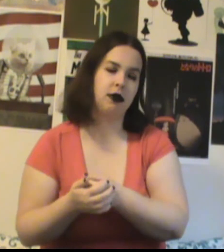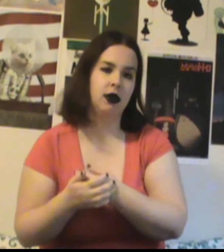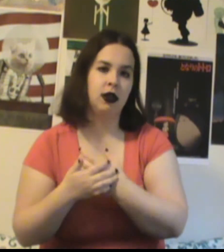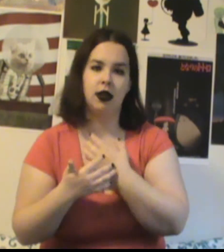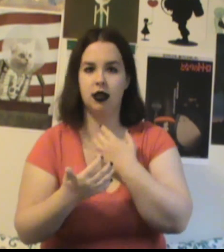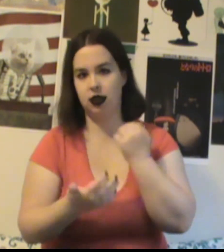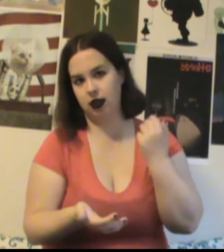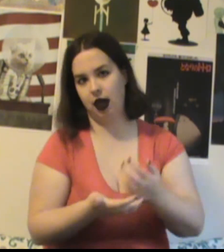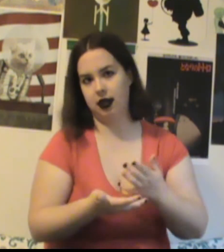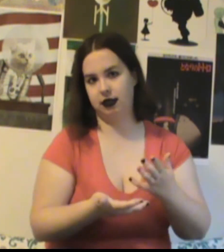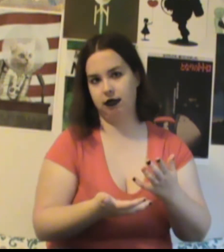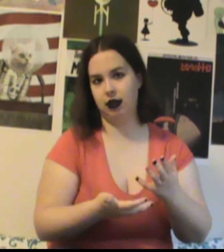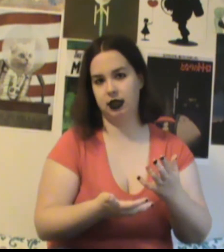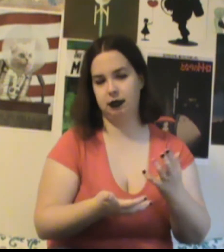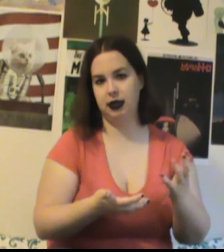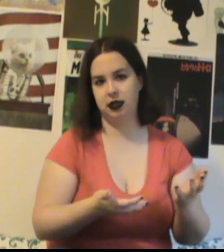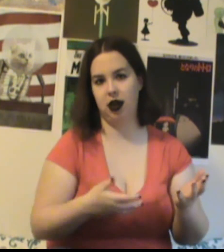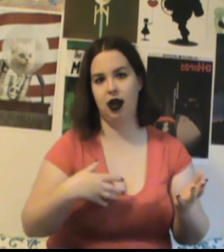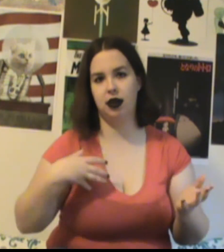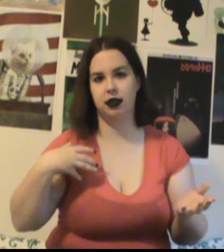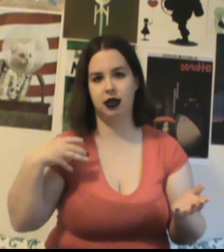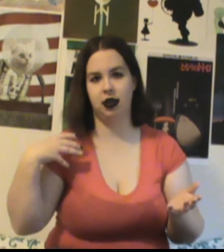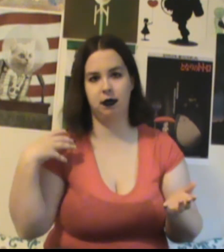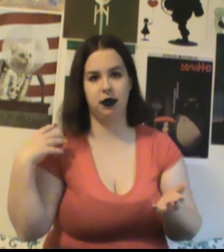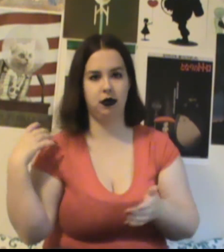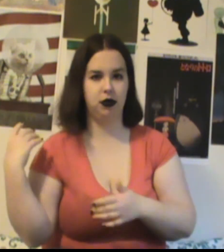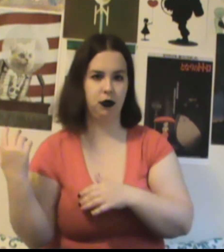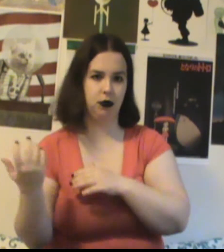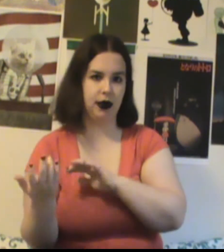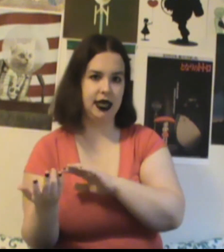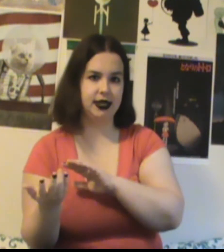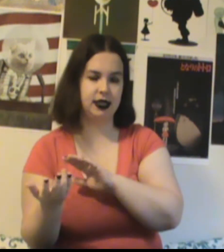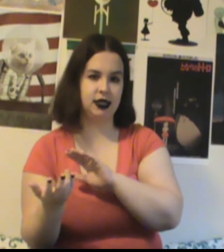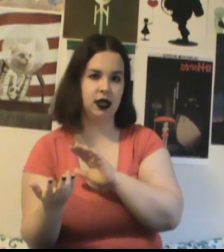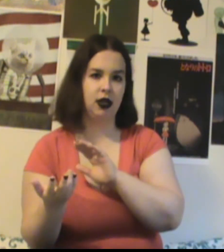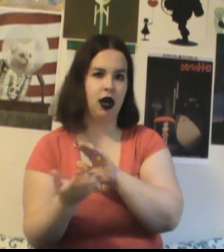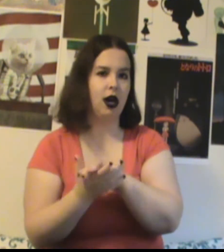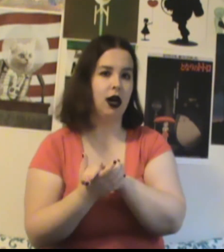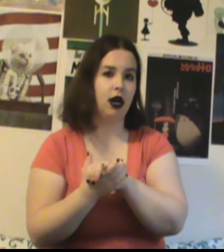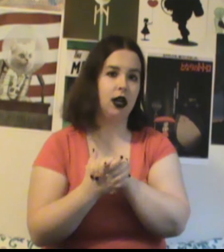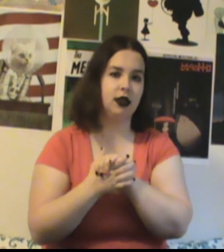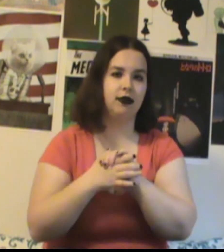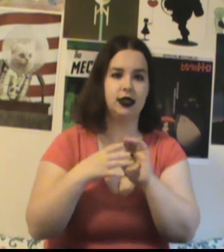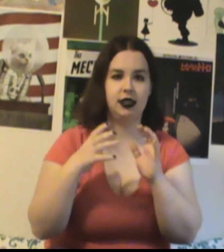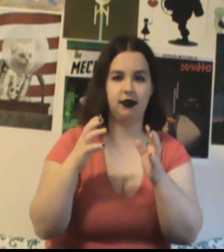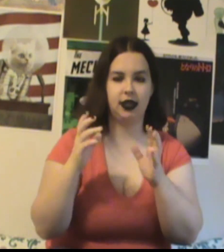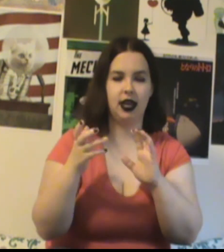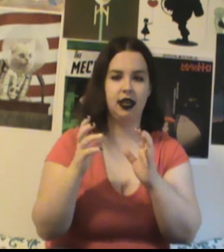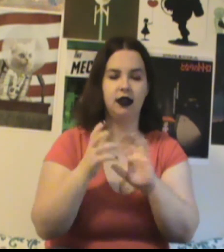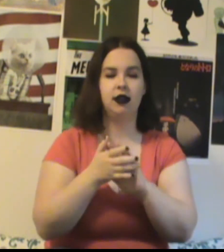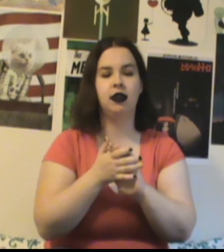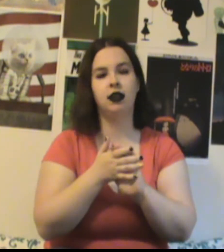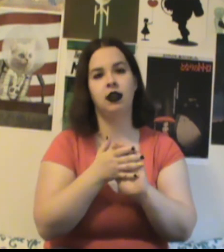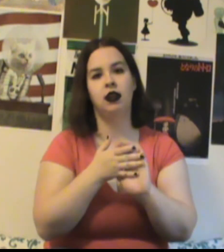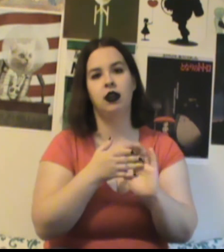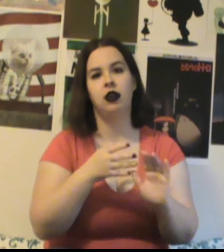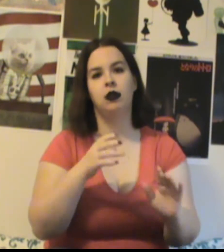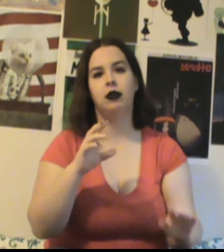the loss of her husband and child and helped her to raise Olive and stuff like that